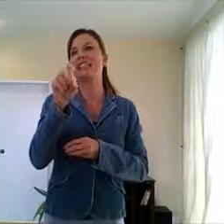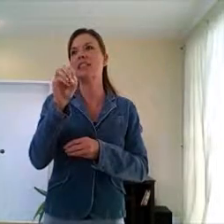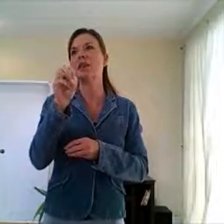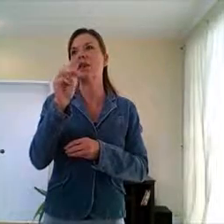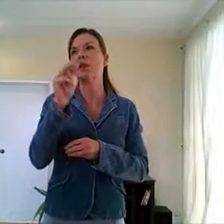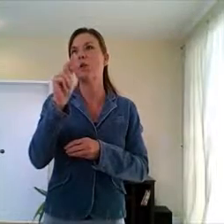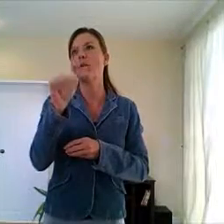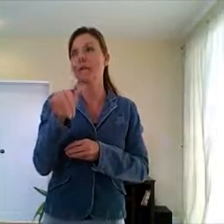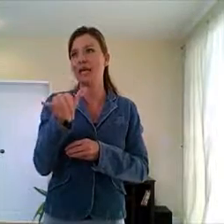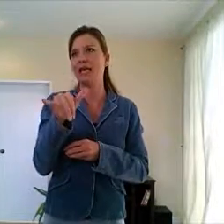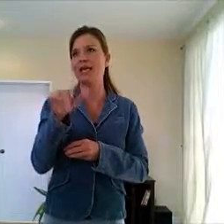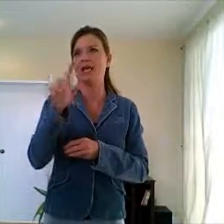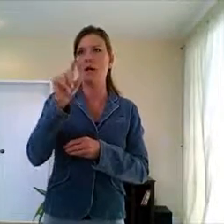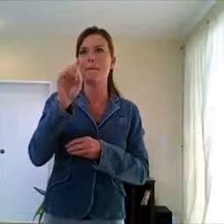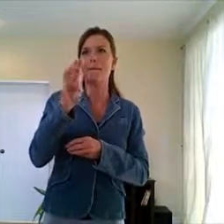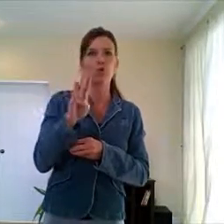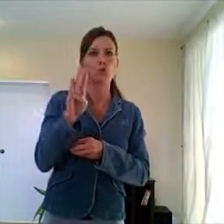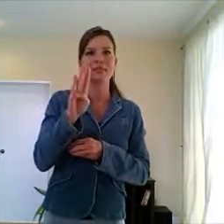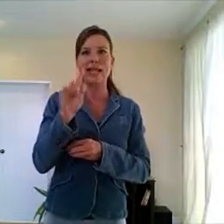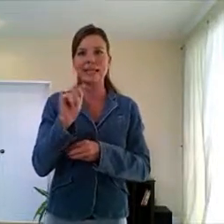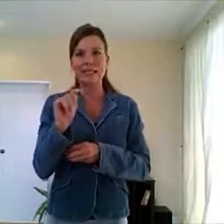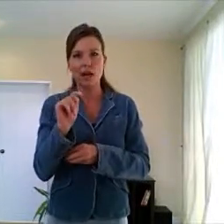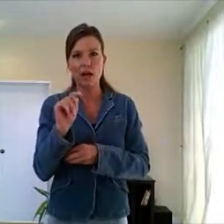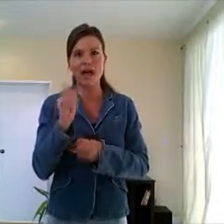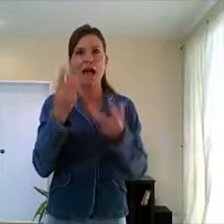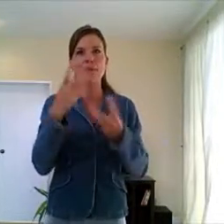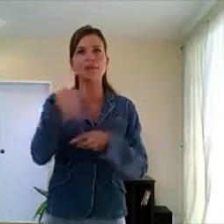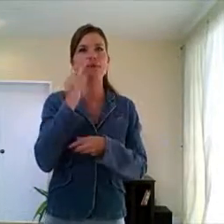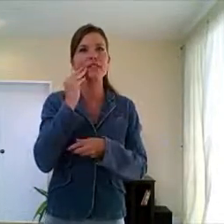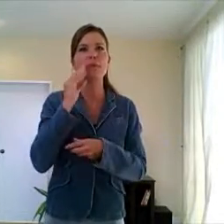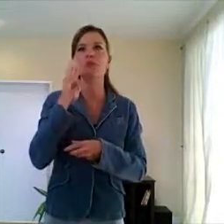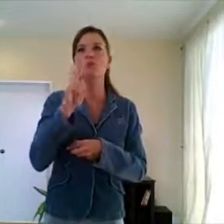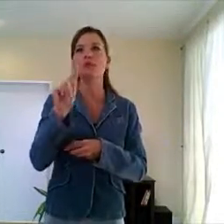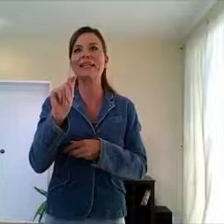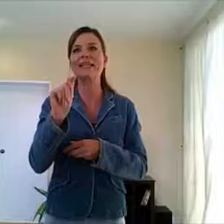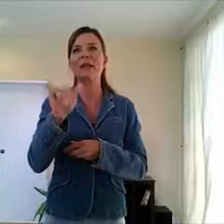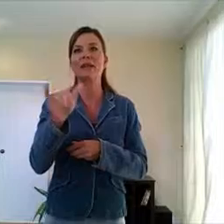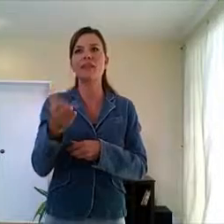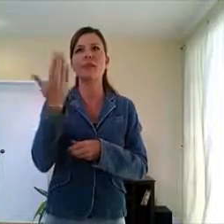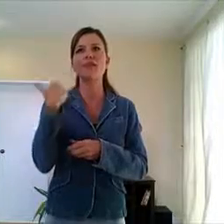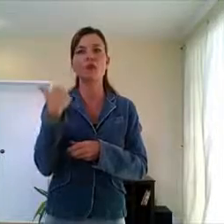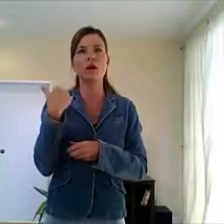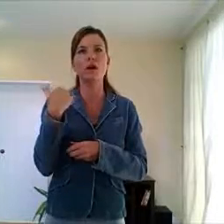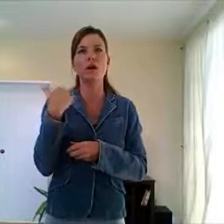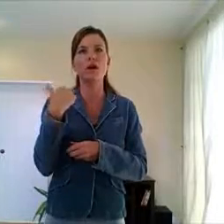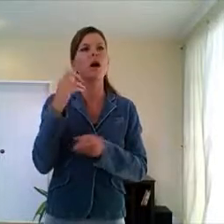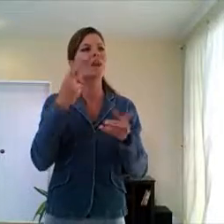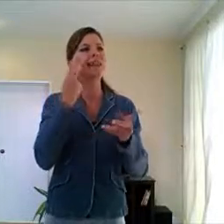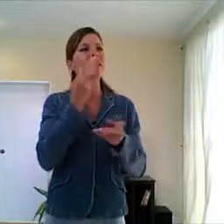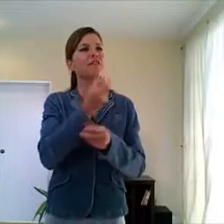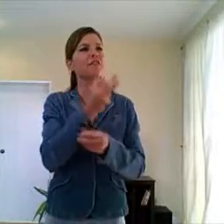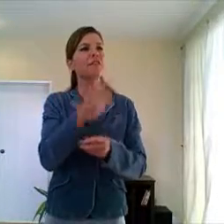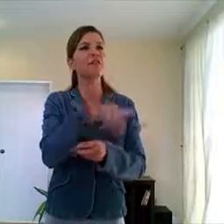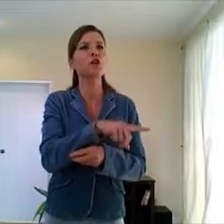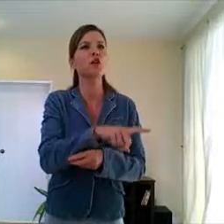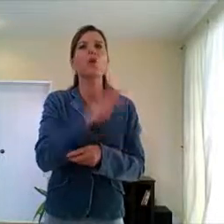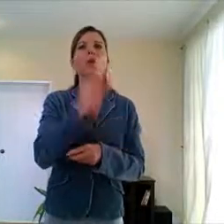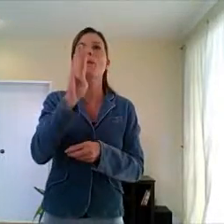taxonomy? Oh, okay, very few. I just see about 3 people. Well, Bloom's taxonomy is just a hierarchy of